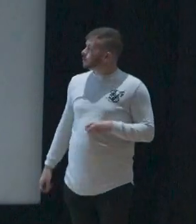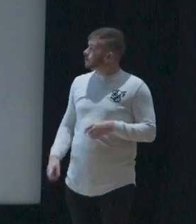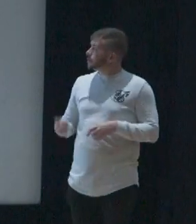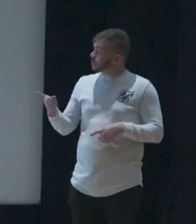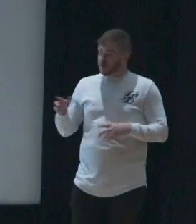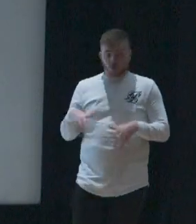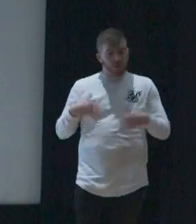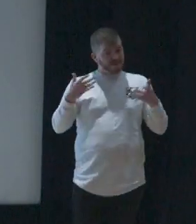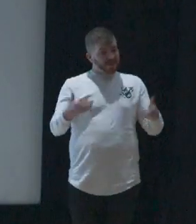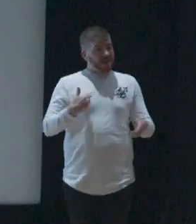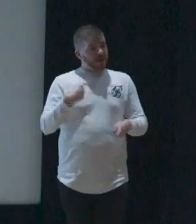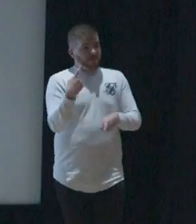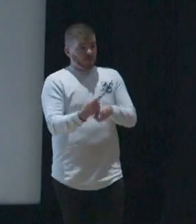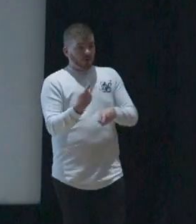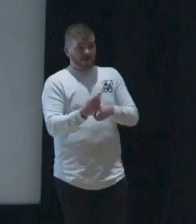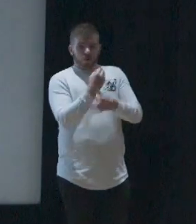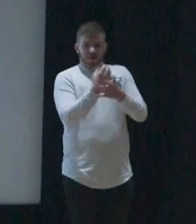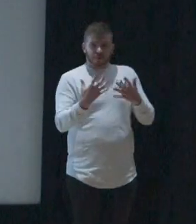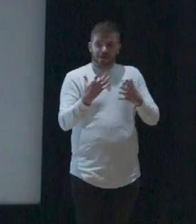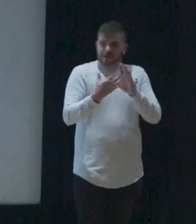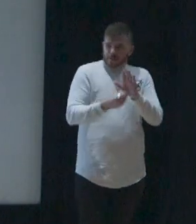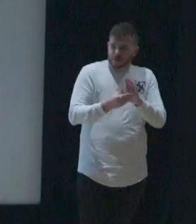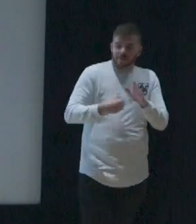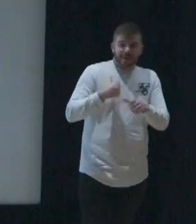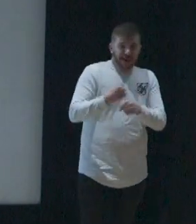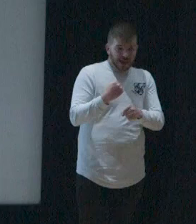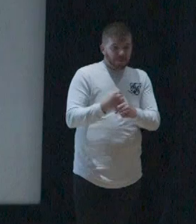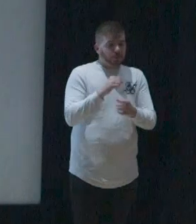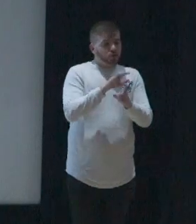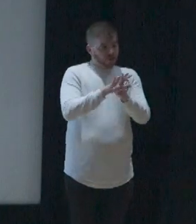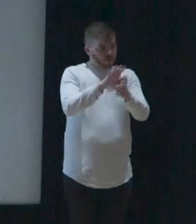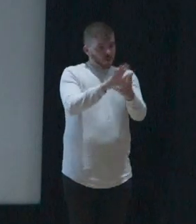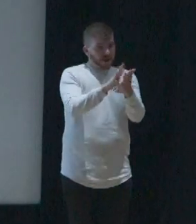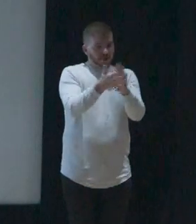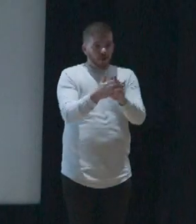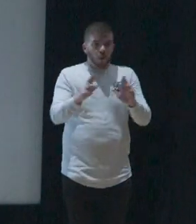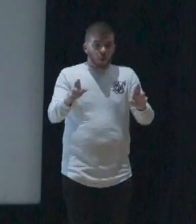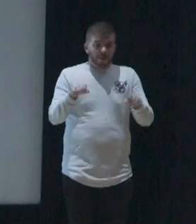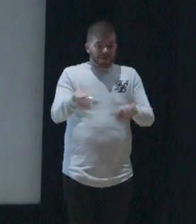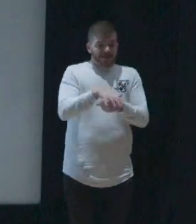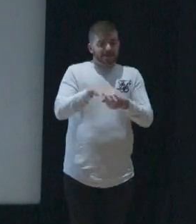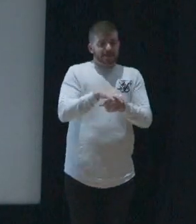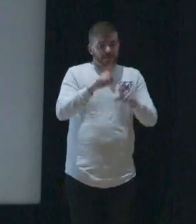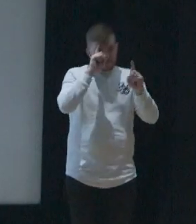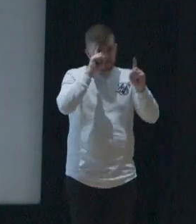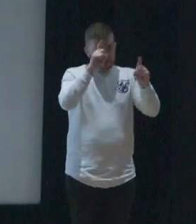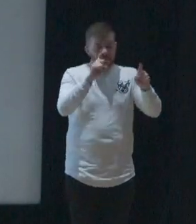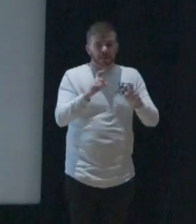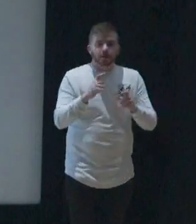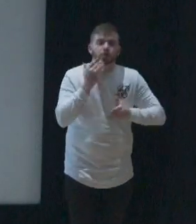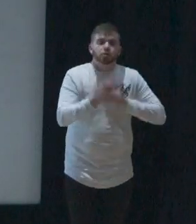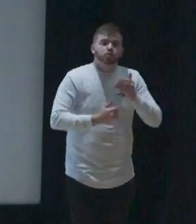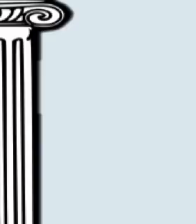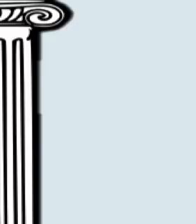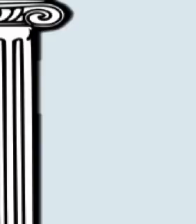So today we've talked about several examples from our game Shadowhand, and I hope these cases from our game have given you some ideas about how story and mechanics can work together